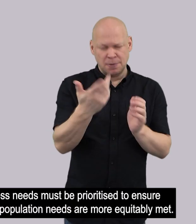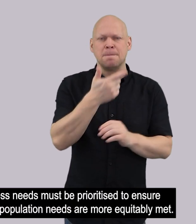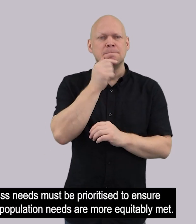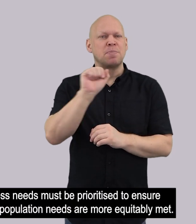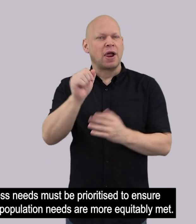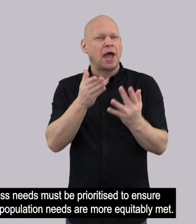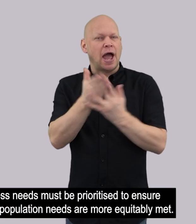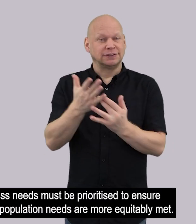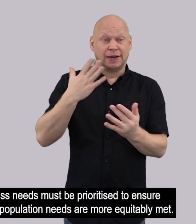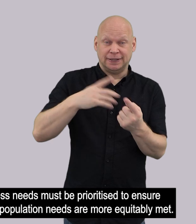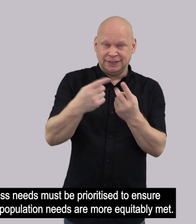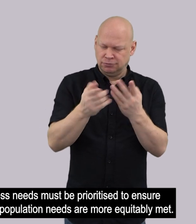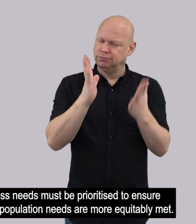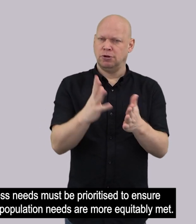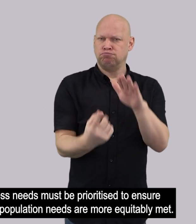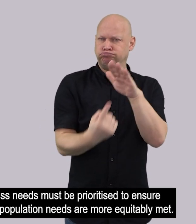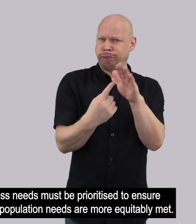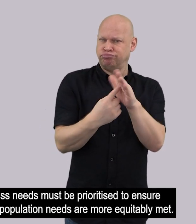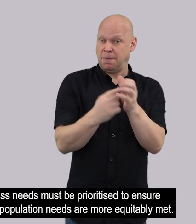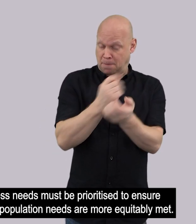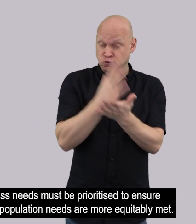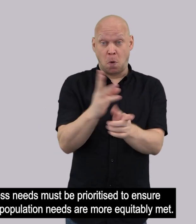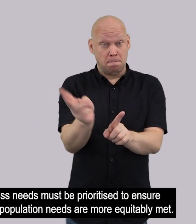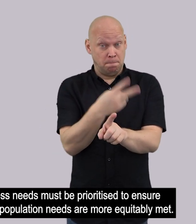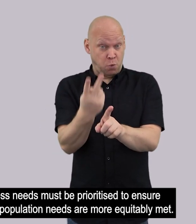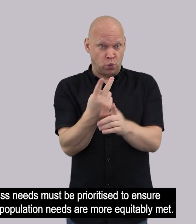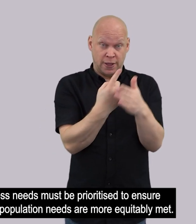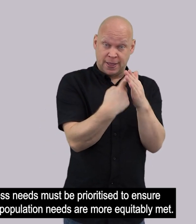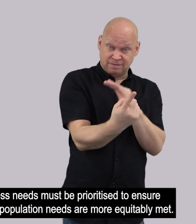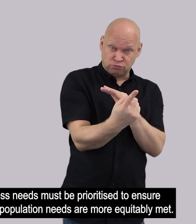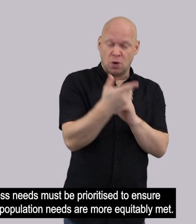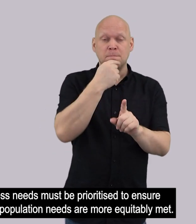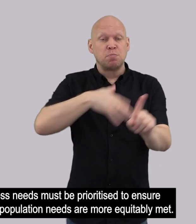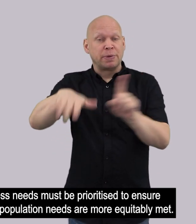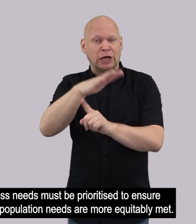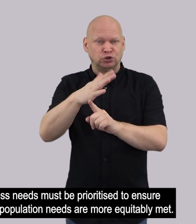8. People's access needs must be prioritised to ensure both individual and population needs